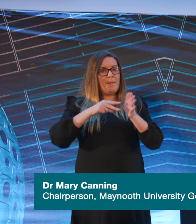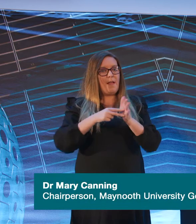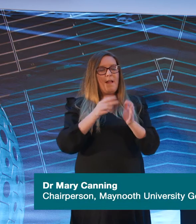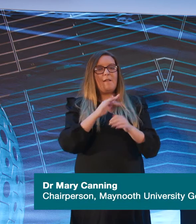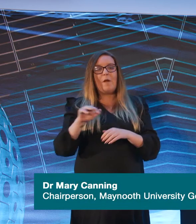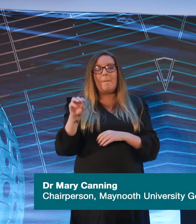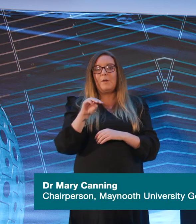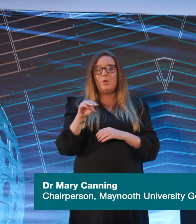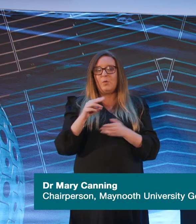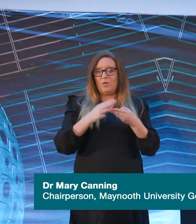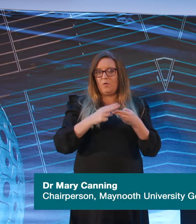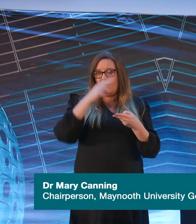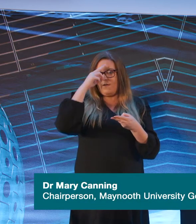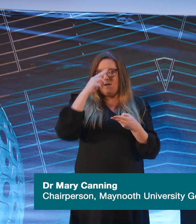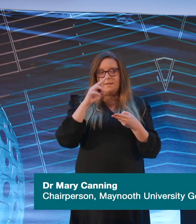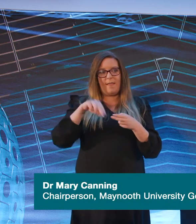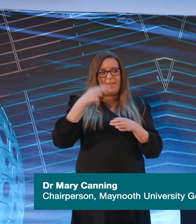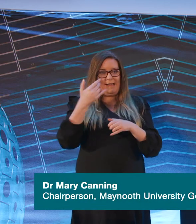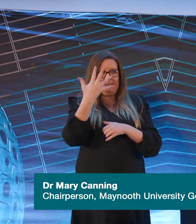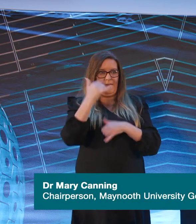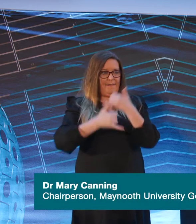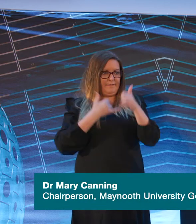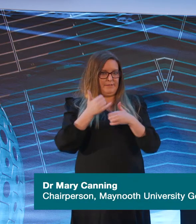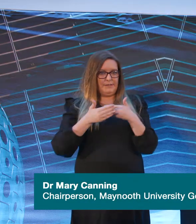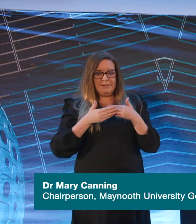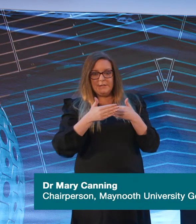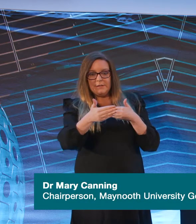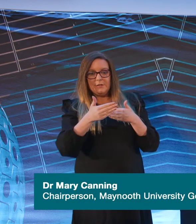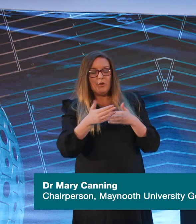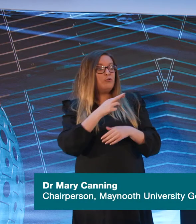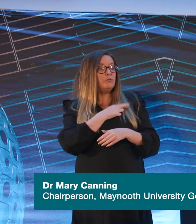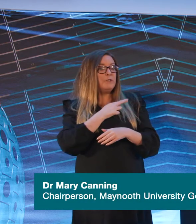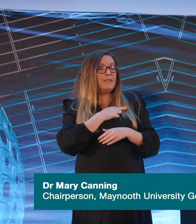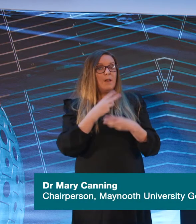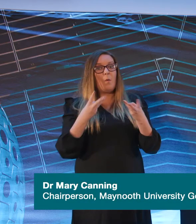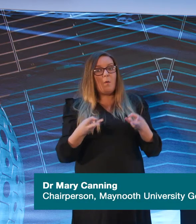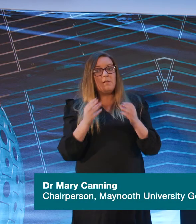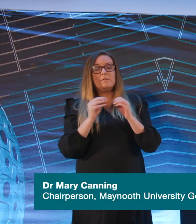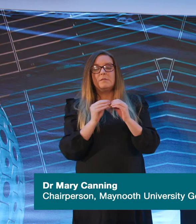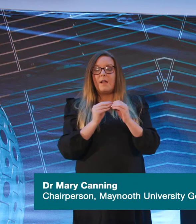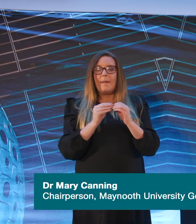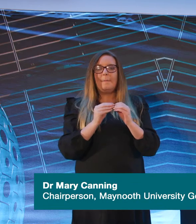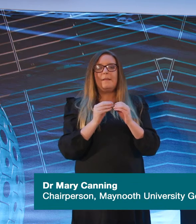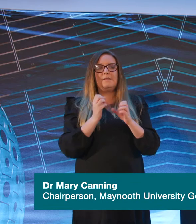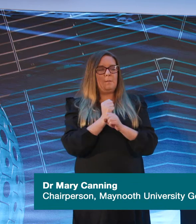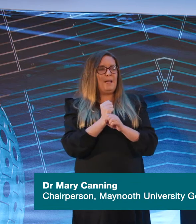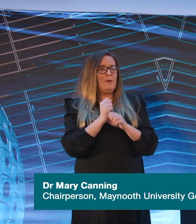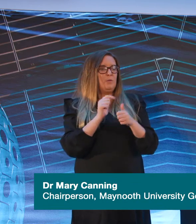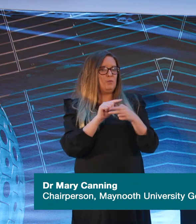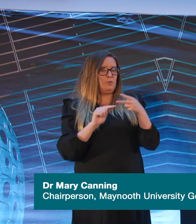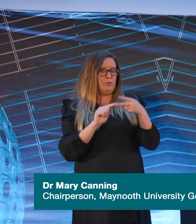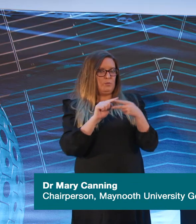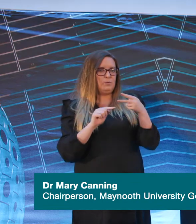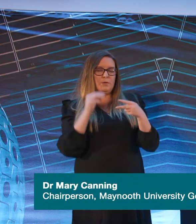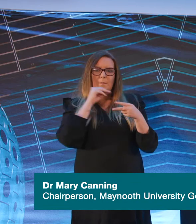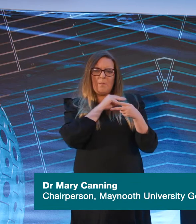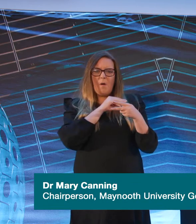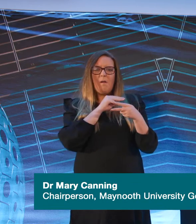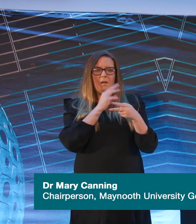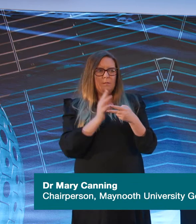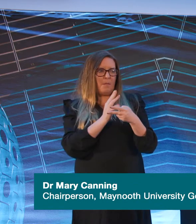University for the next 5 years. And I really would like to just comment on two key